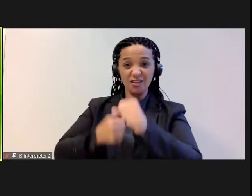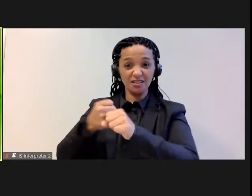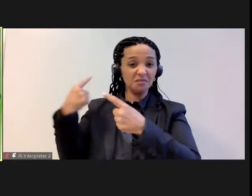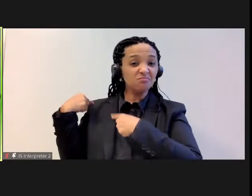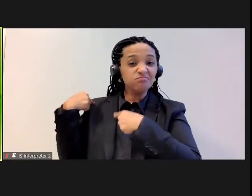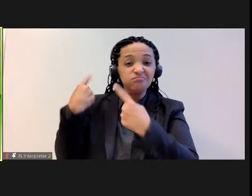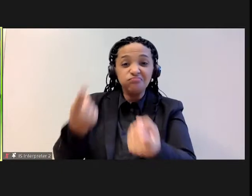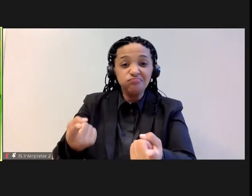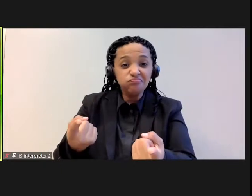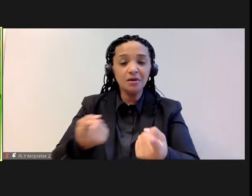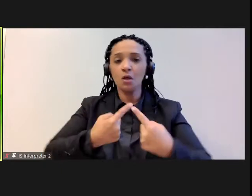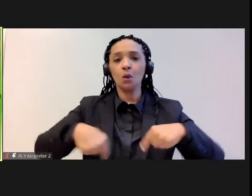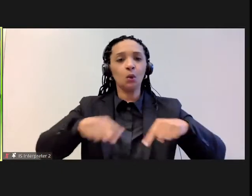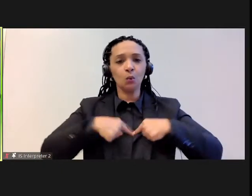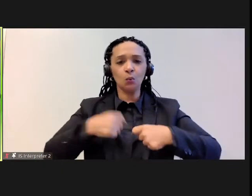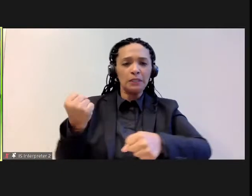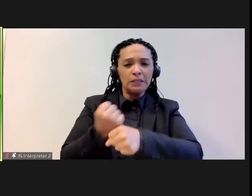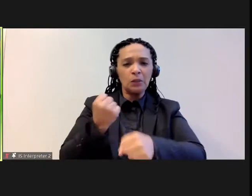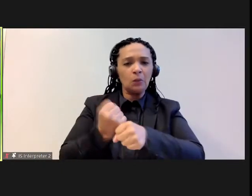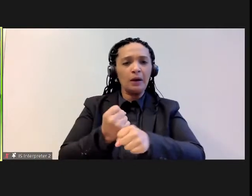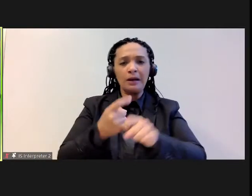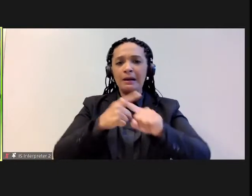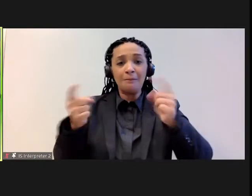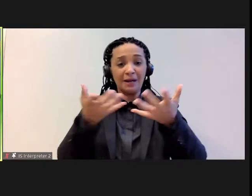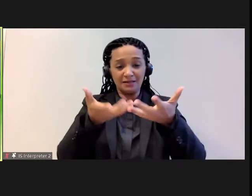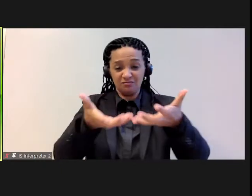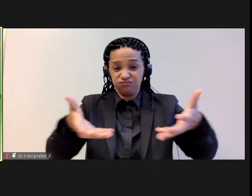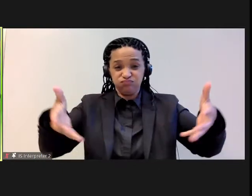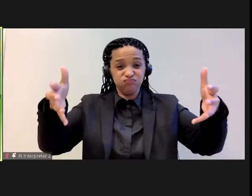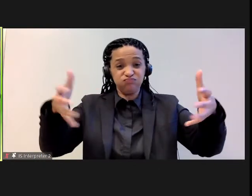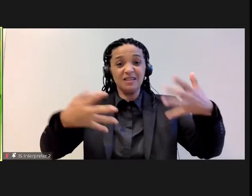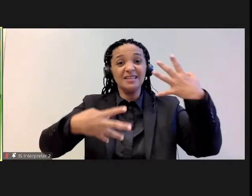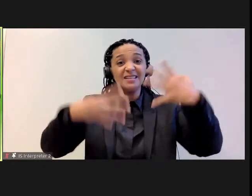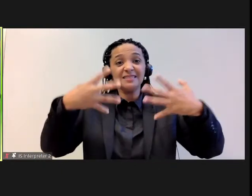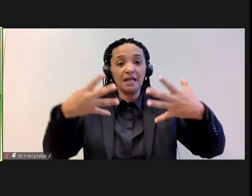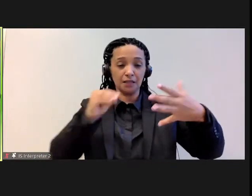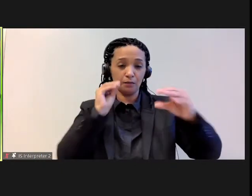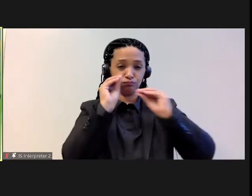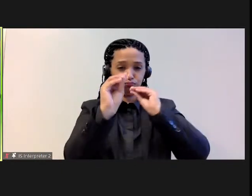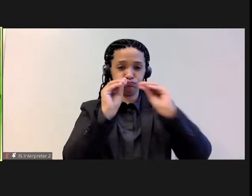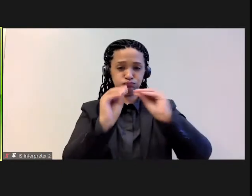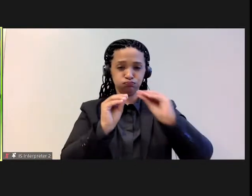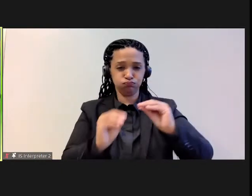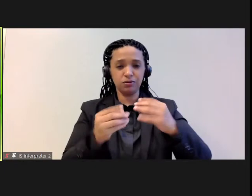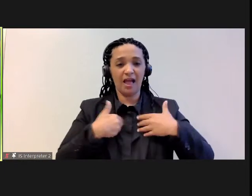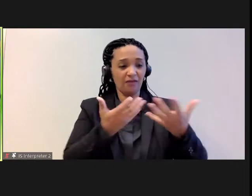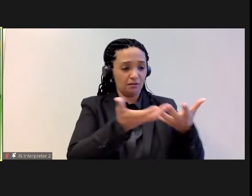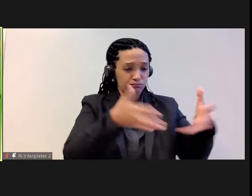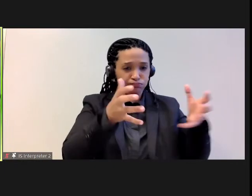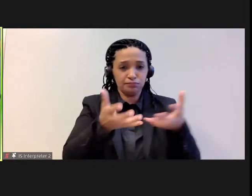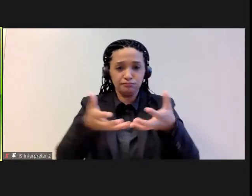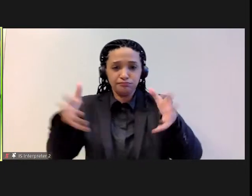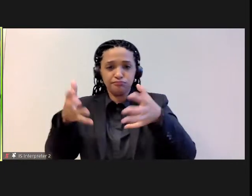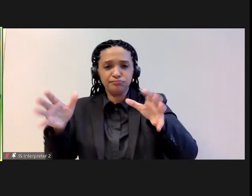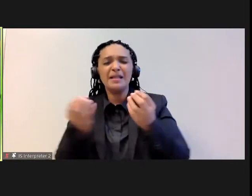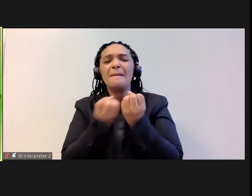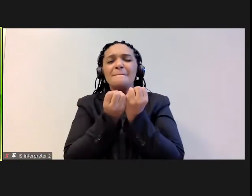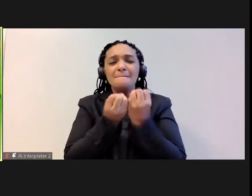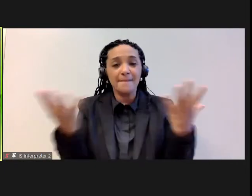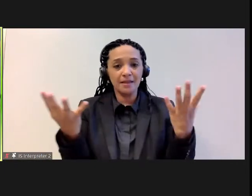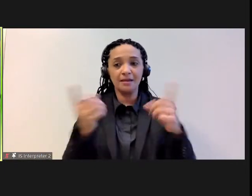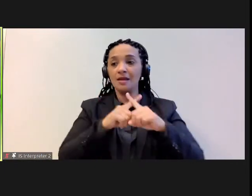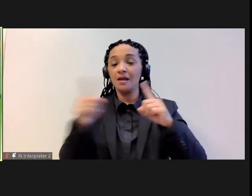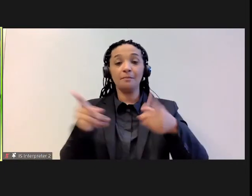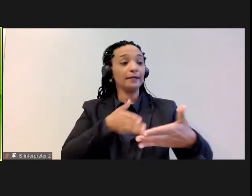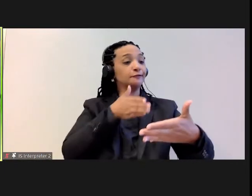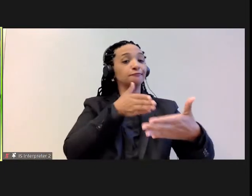portals, we've actually created a graveyard of data portals. You have a lot of portals in our countries that are not updated, not being used by